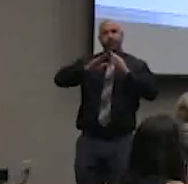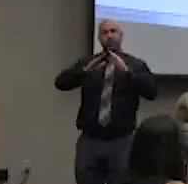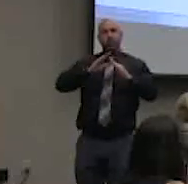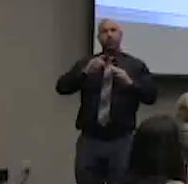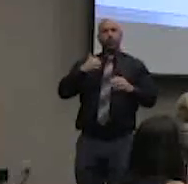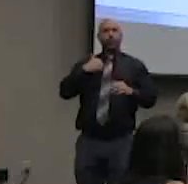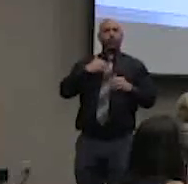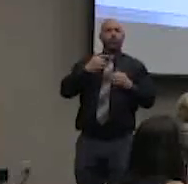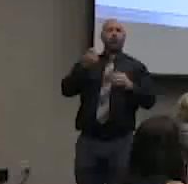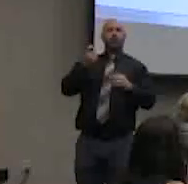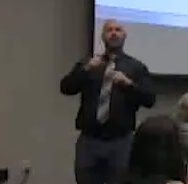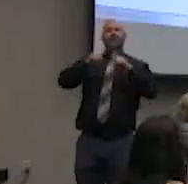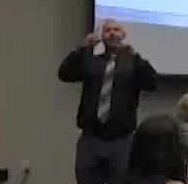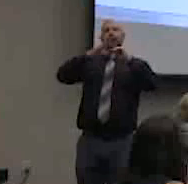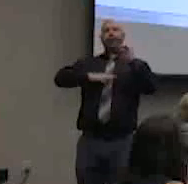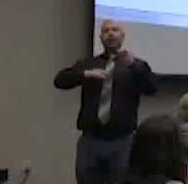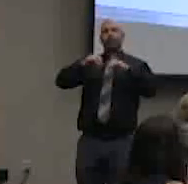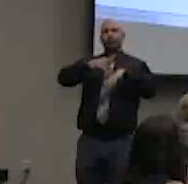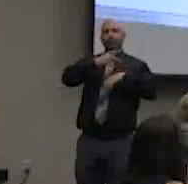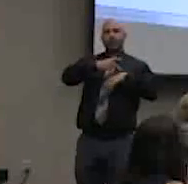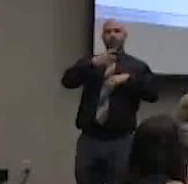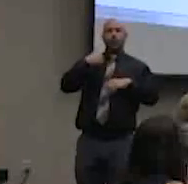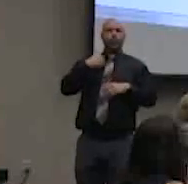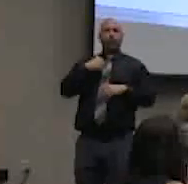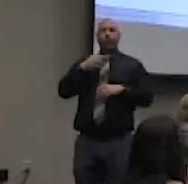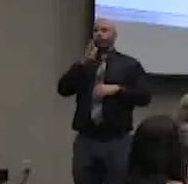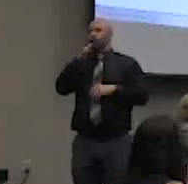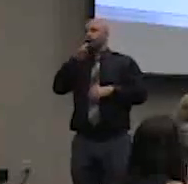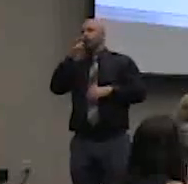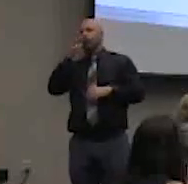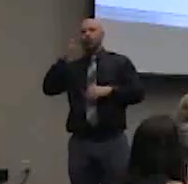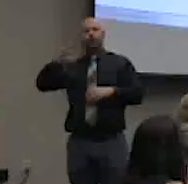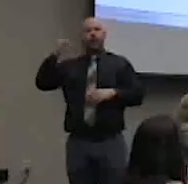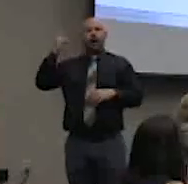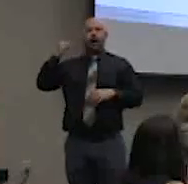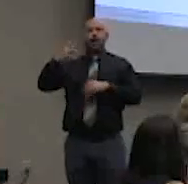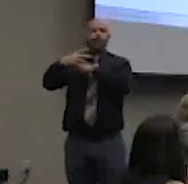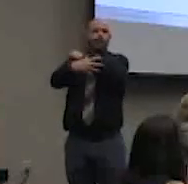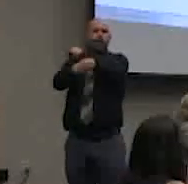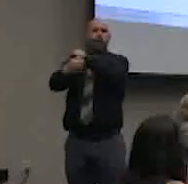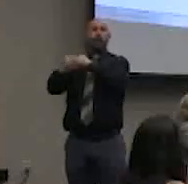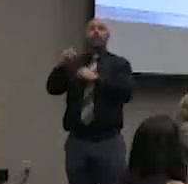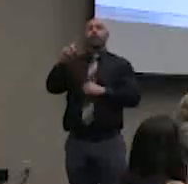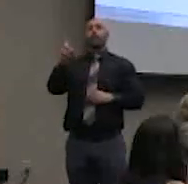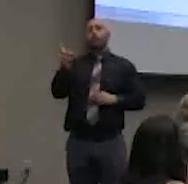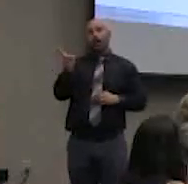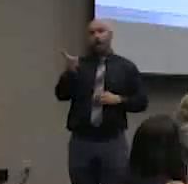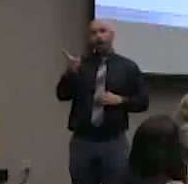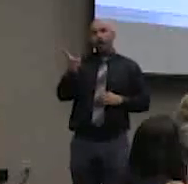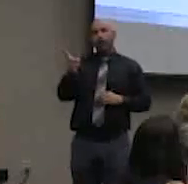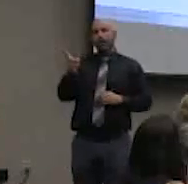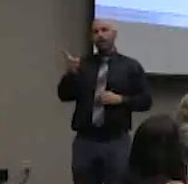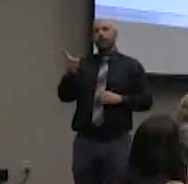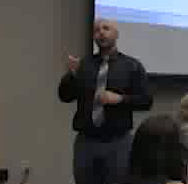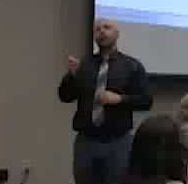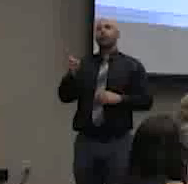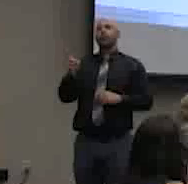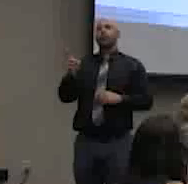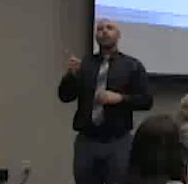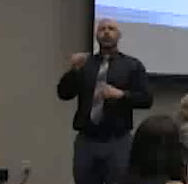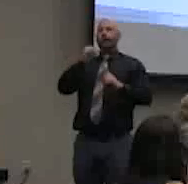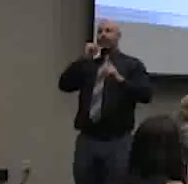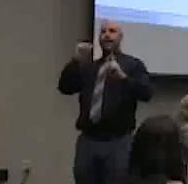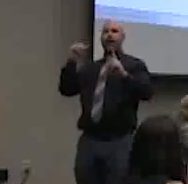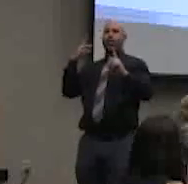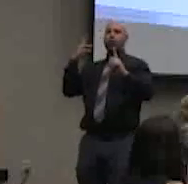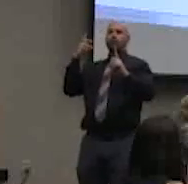very small and rural, high level of poverty, but through sharing data with our Head Start partner, Regina